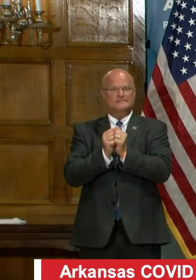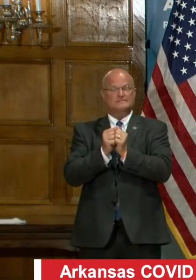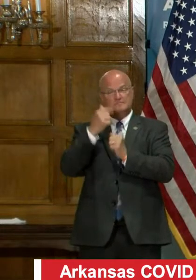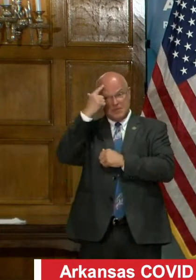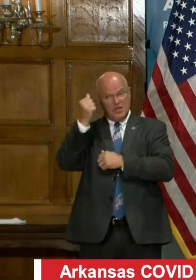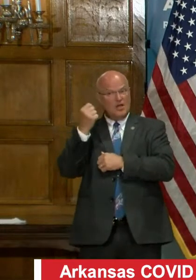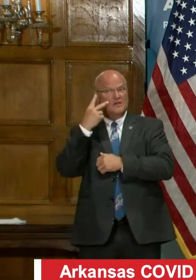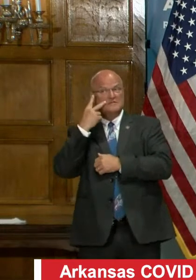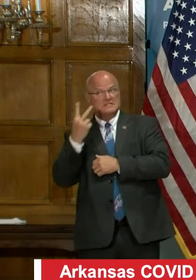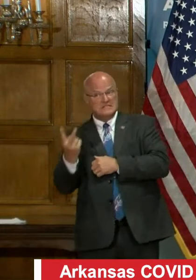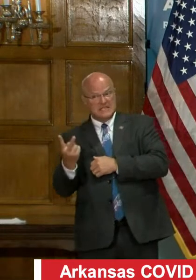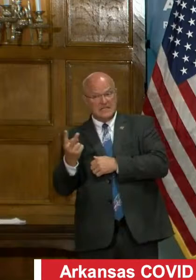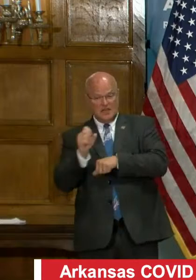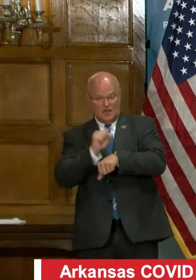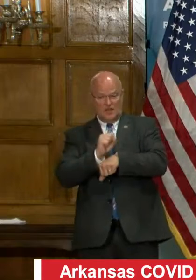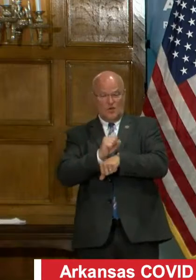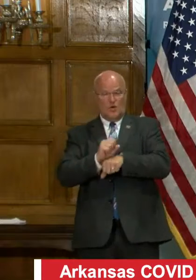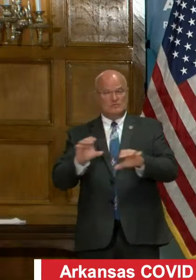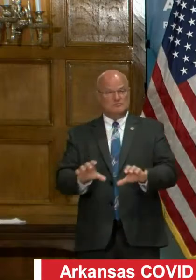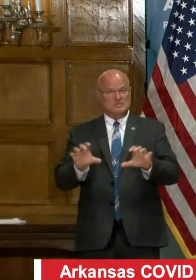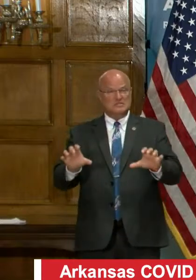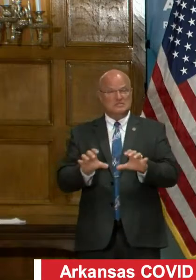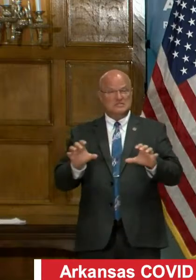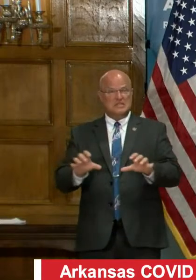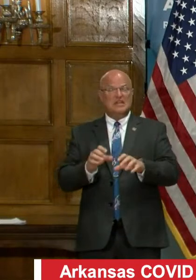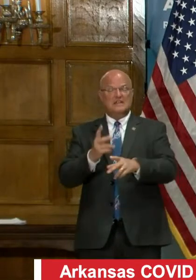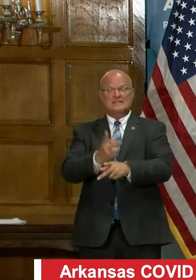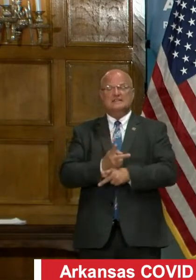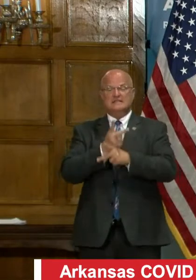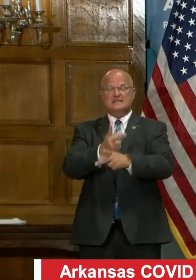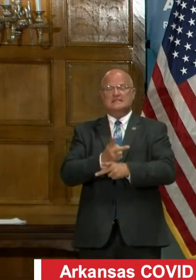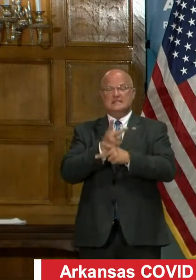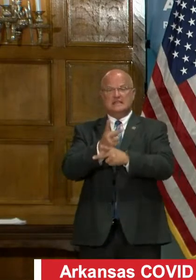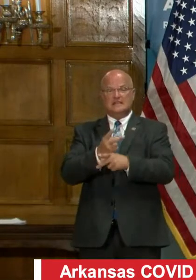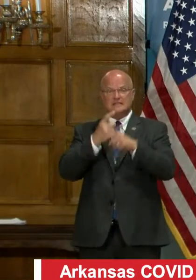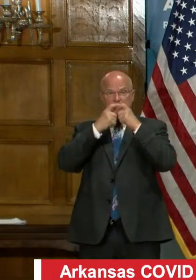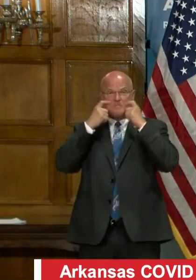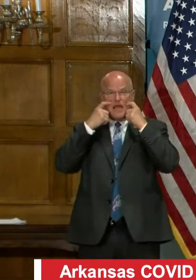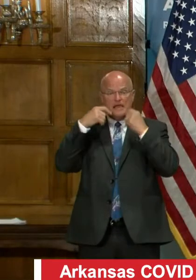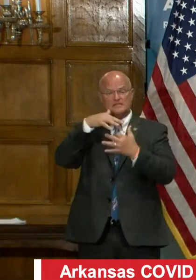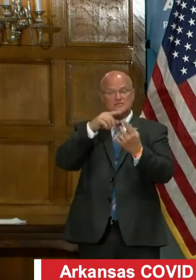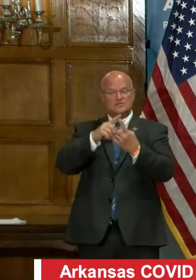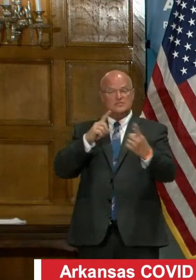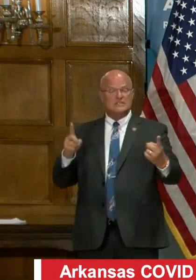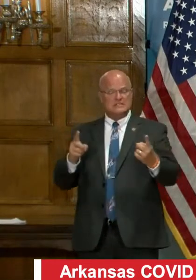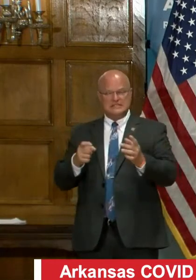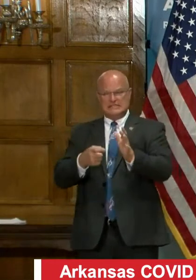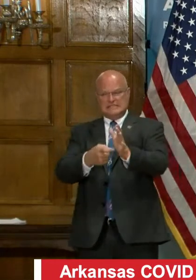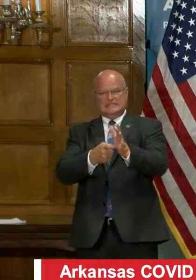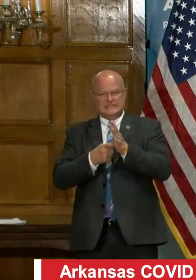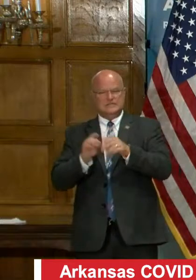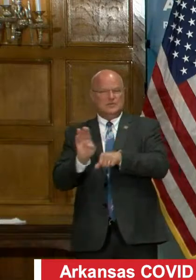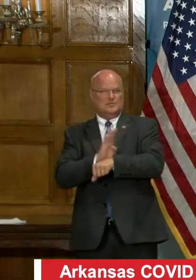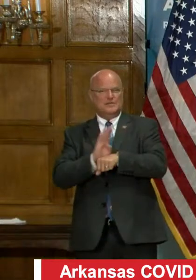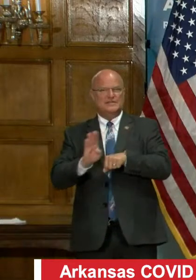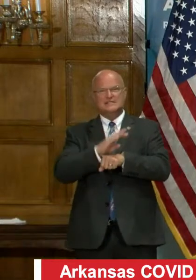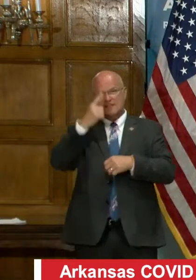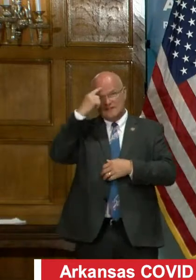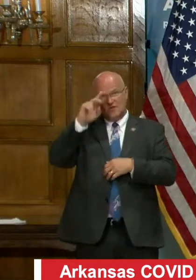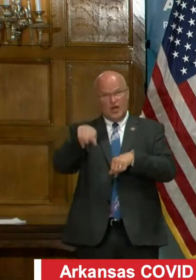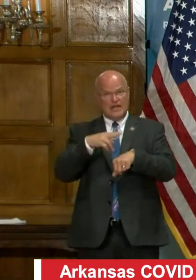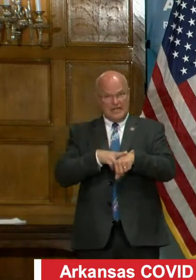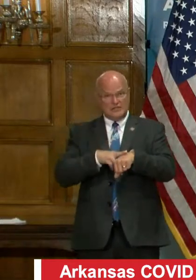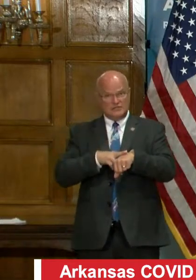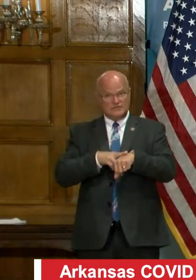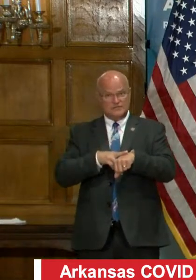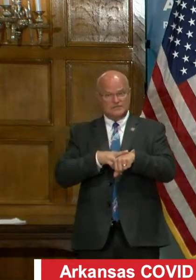because they've seen it, the work that's being done, the precautions that are being made in what is certainly an essential industry for our